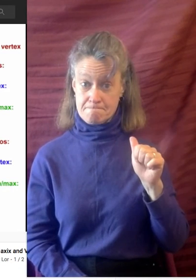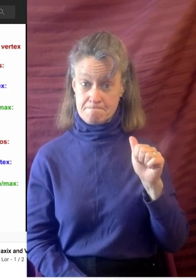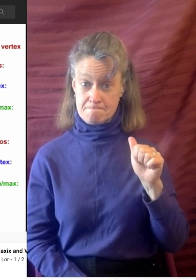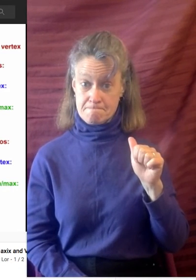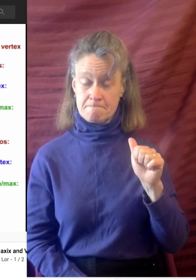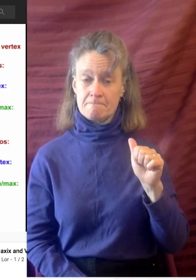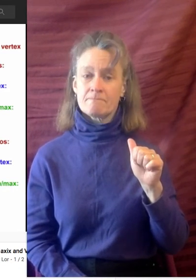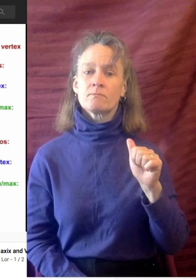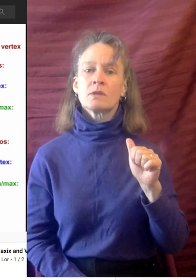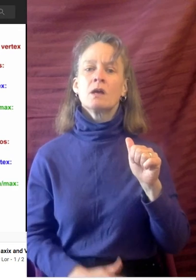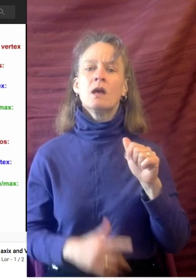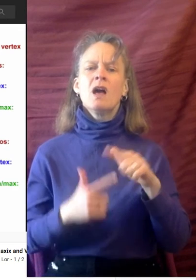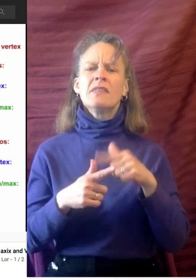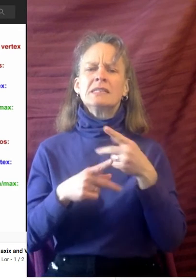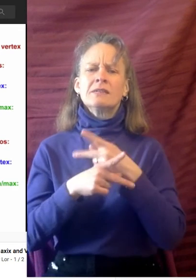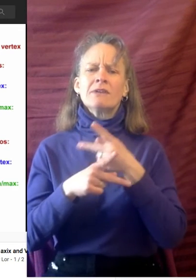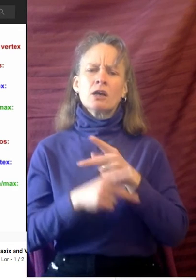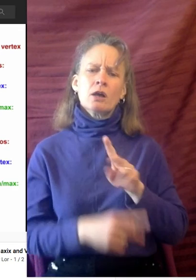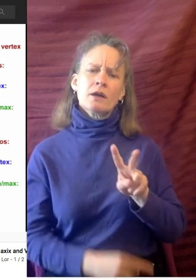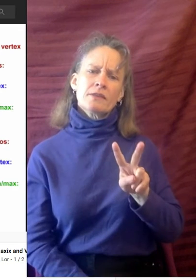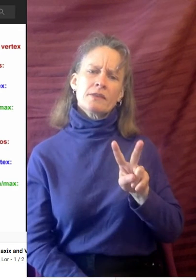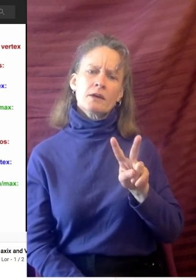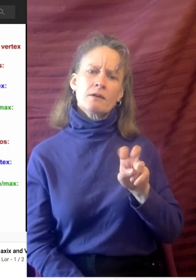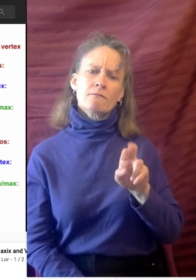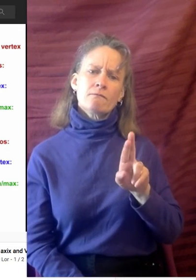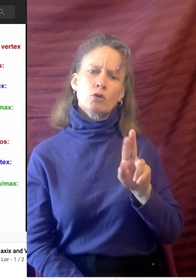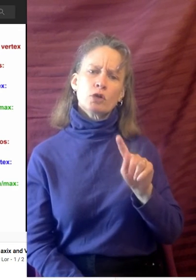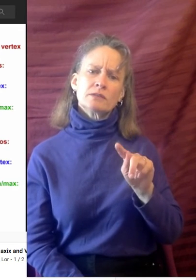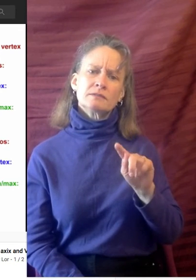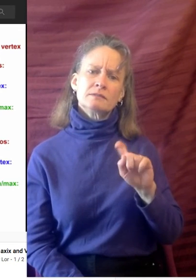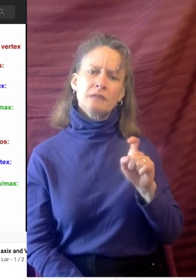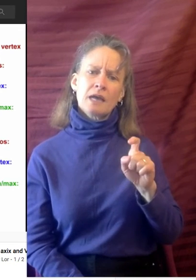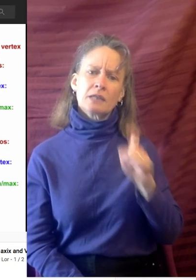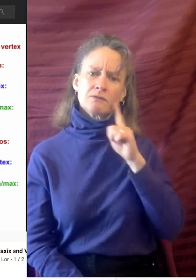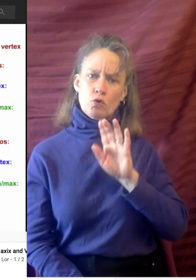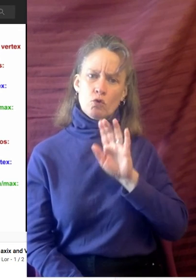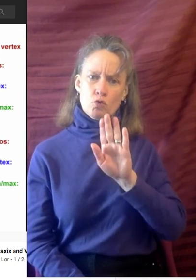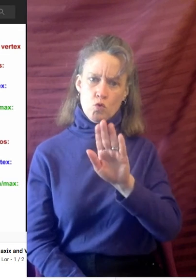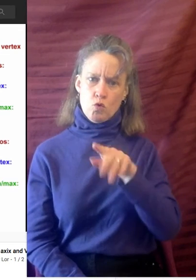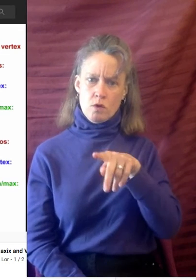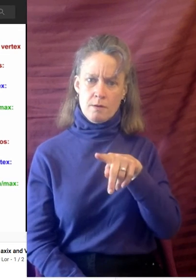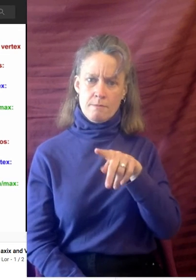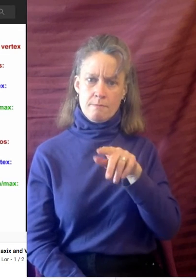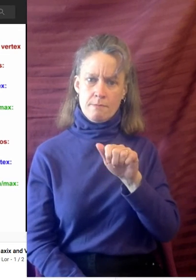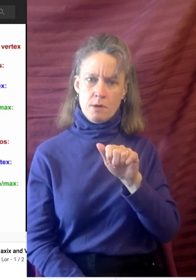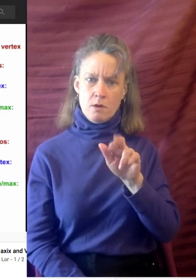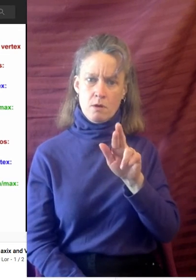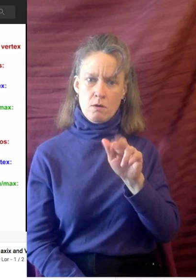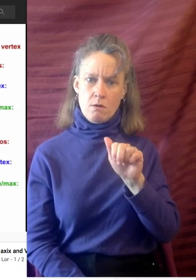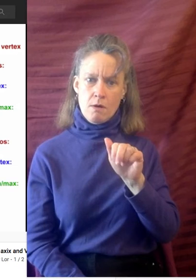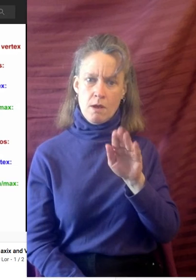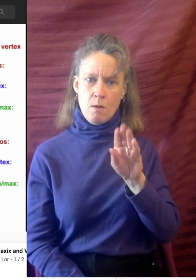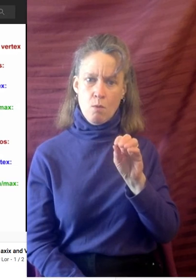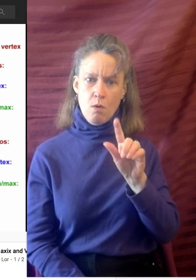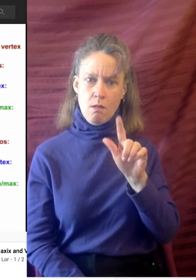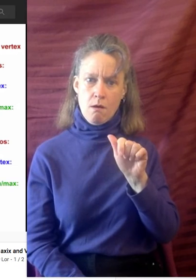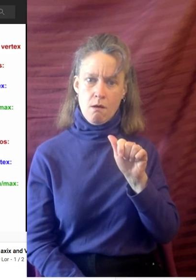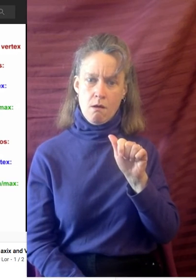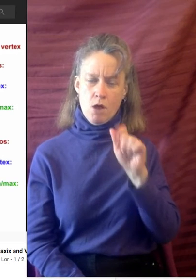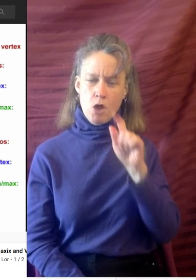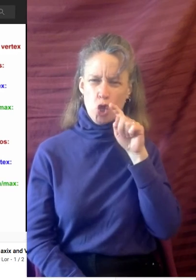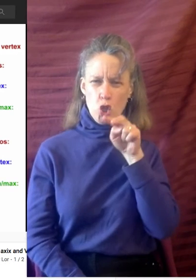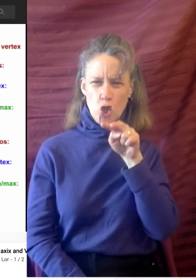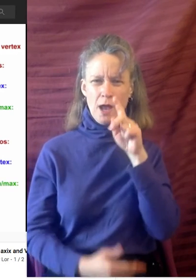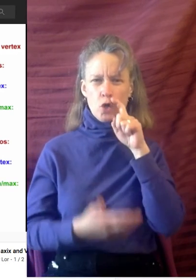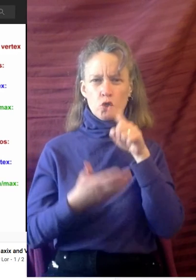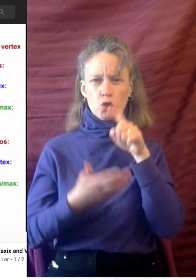To find the vertex of your parabola, what you have to do is you're going to have to look at your parabola and find where the left